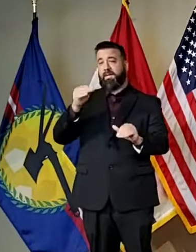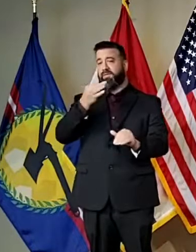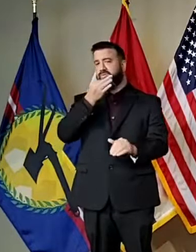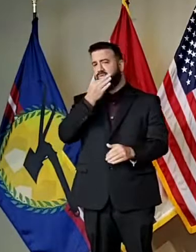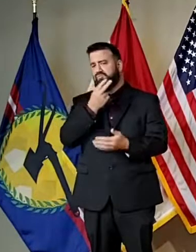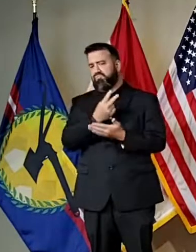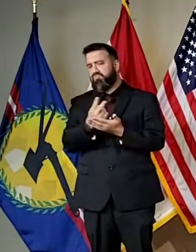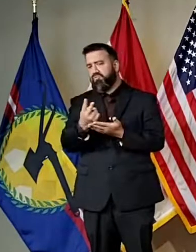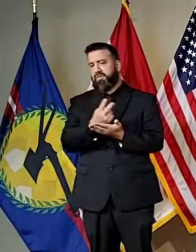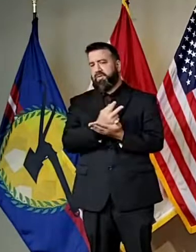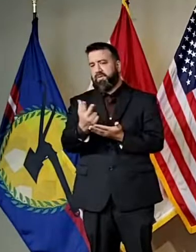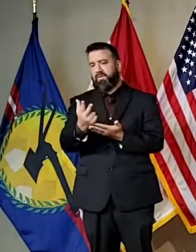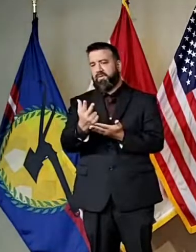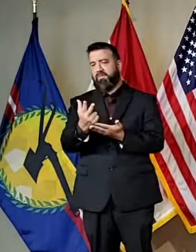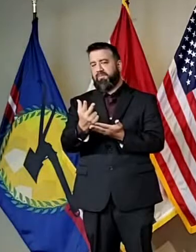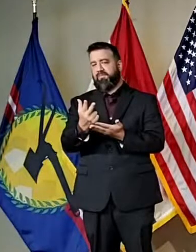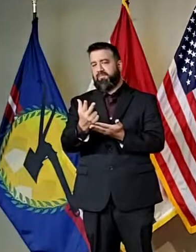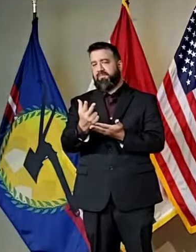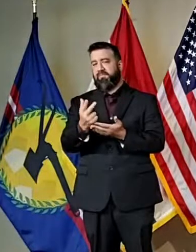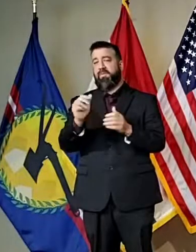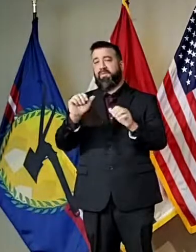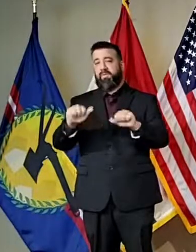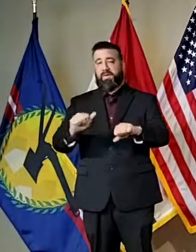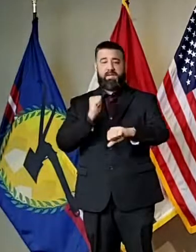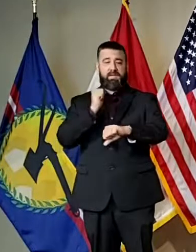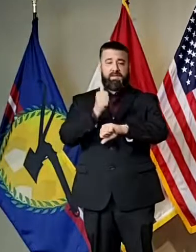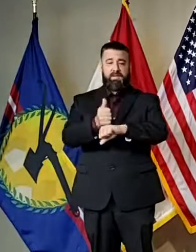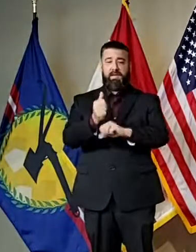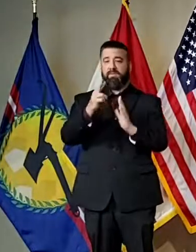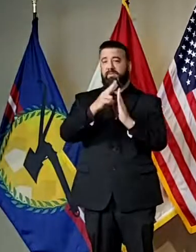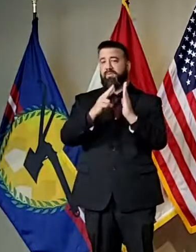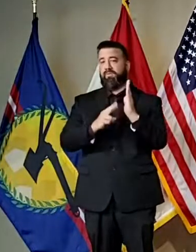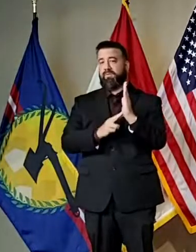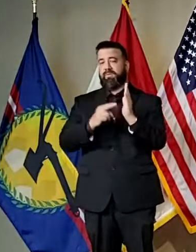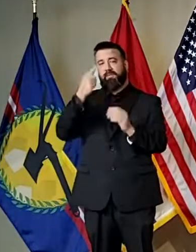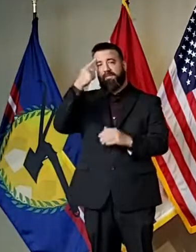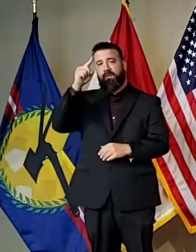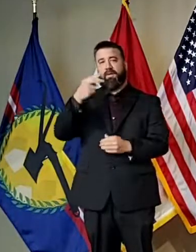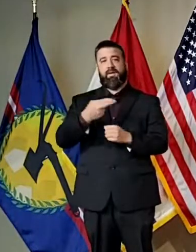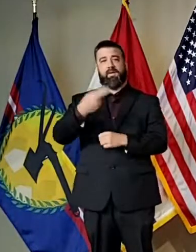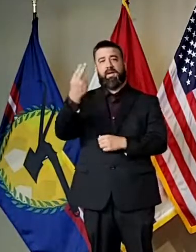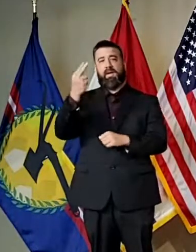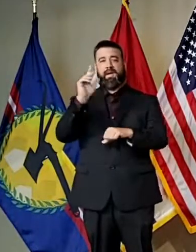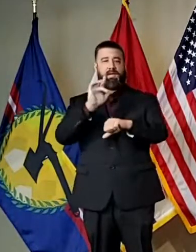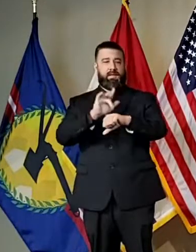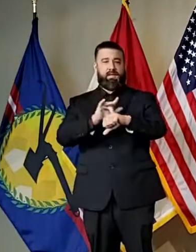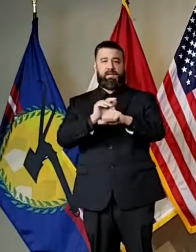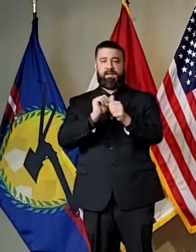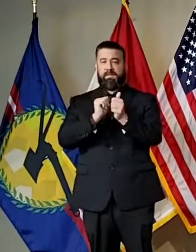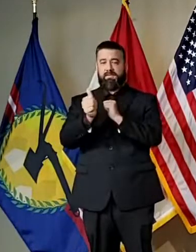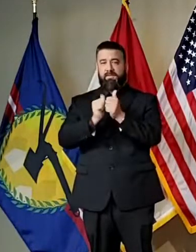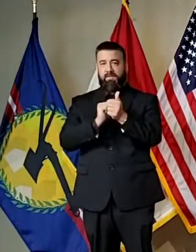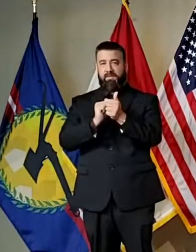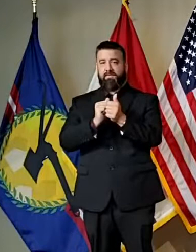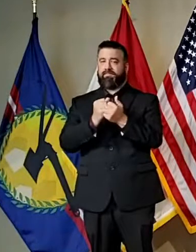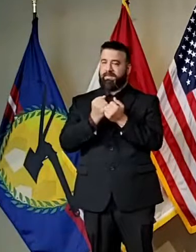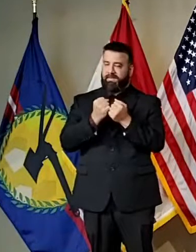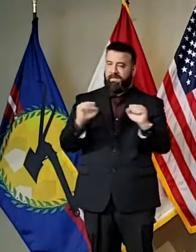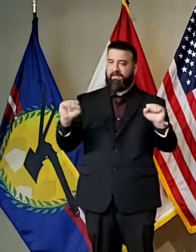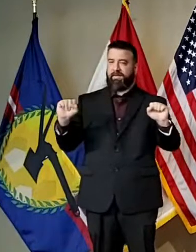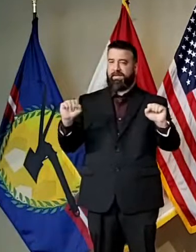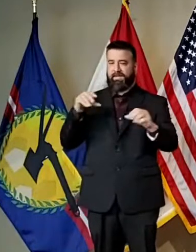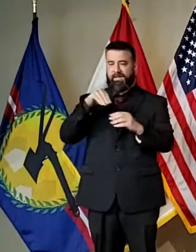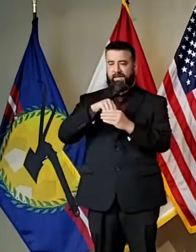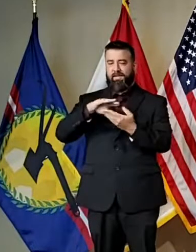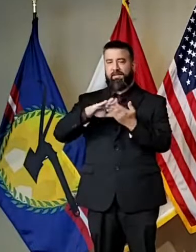weeks, we can issue a document that sets up conditions for high contact high school sports to be played safely in